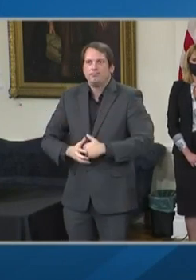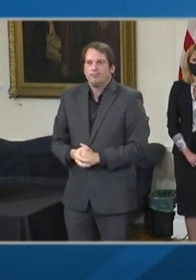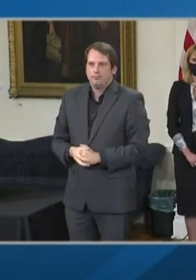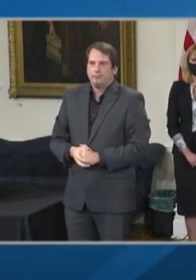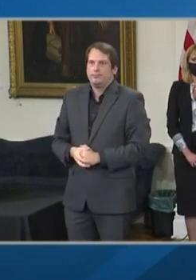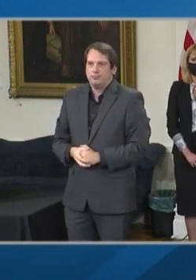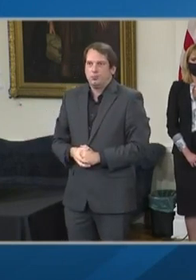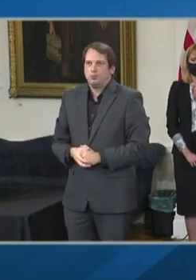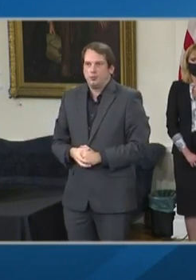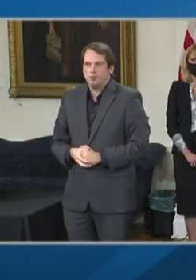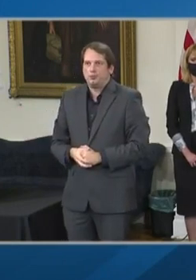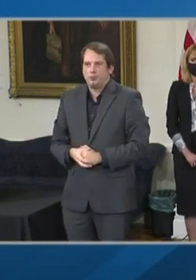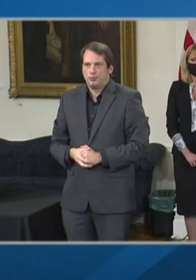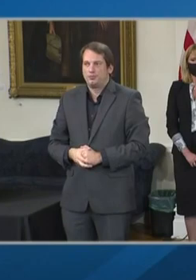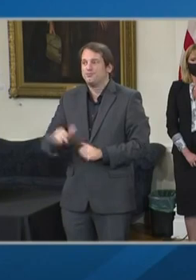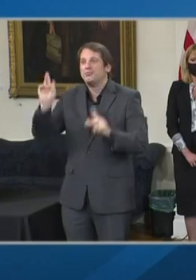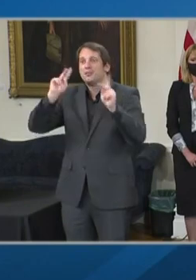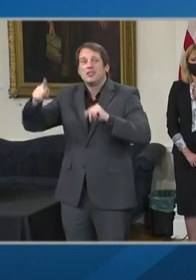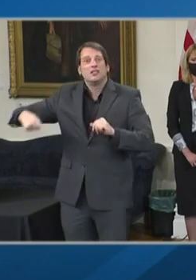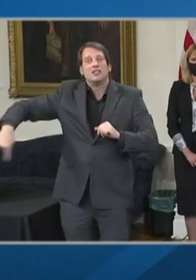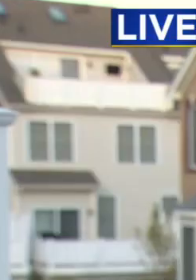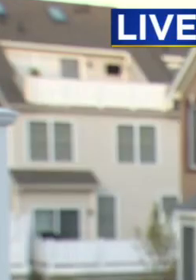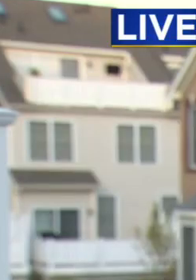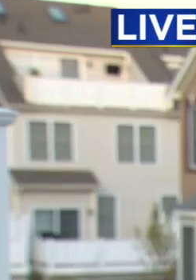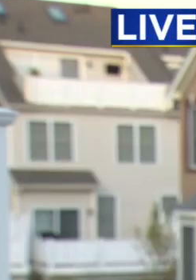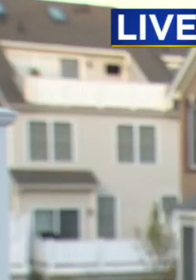our families and our neighbors safe.